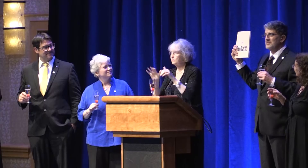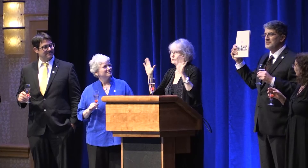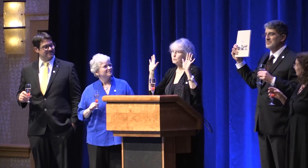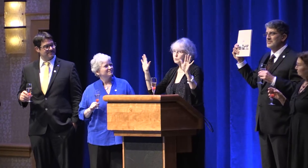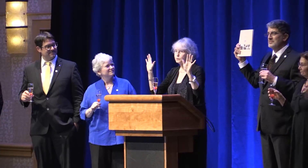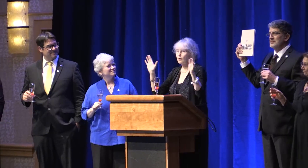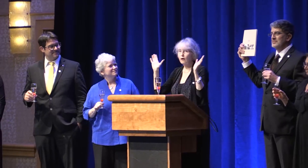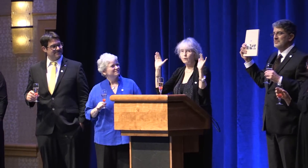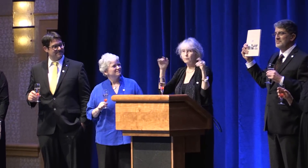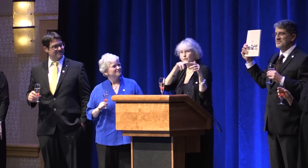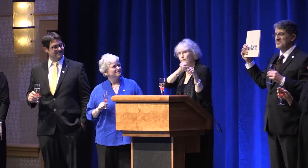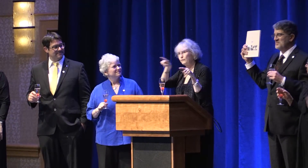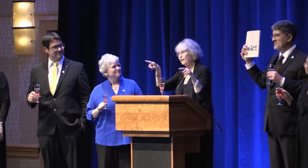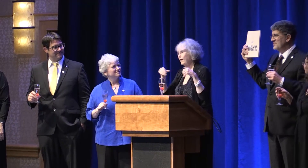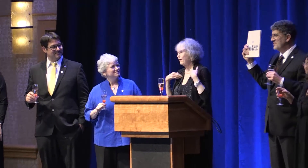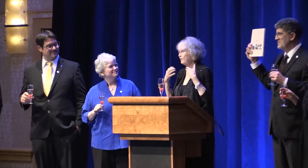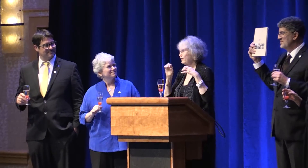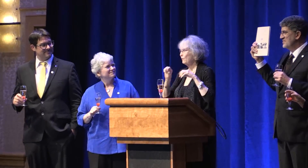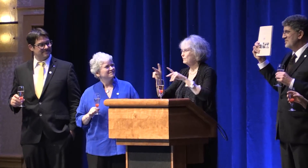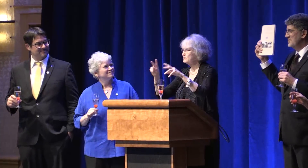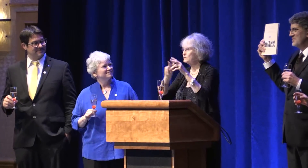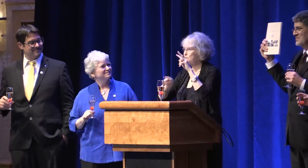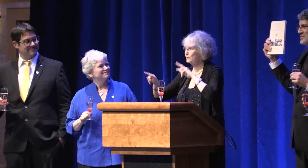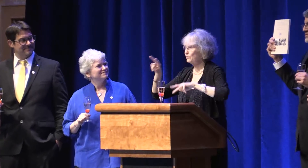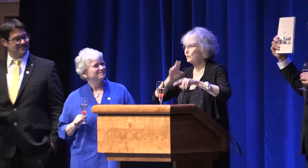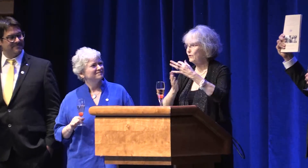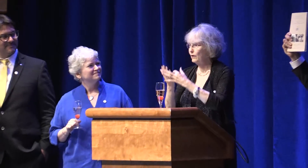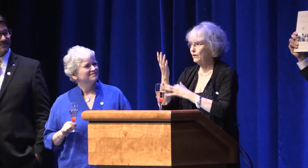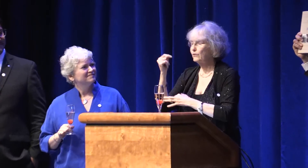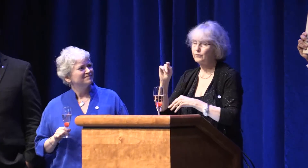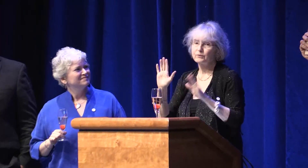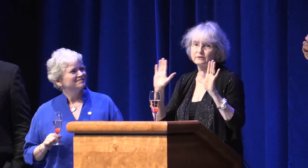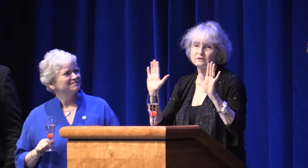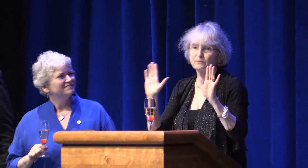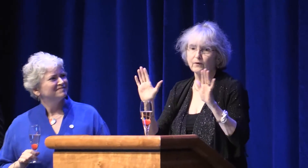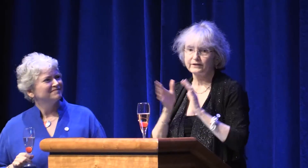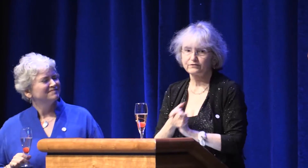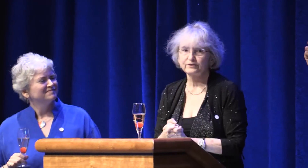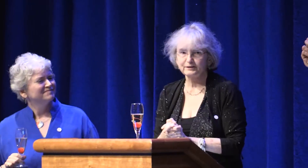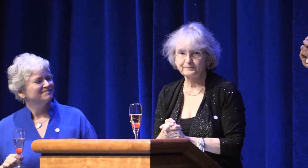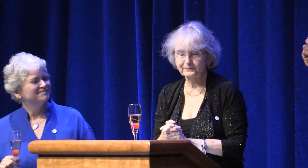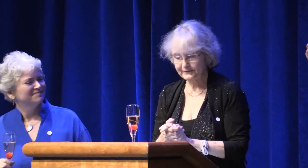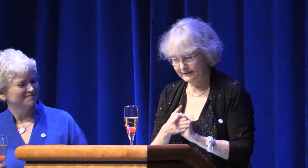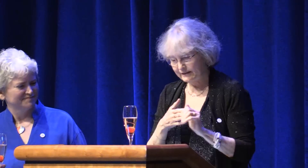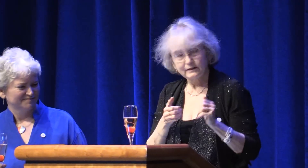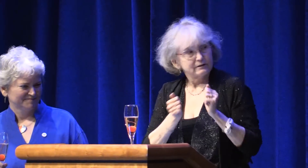book. It's a wonderful parting gift for you to go home with. I hope you'll enjoy reading through it.